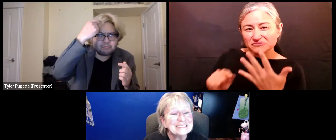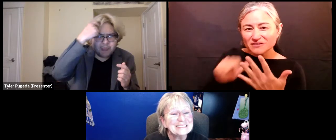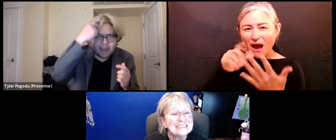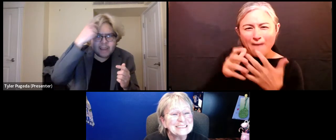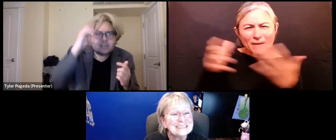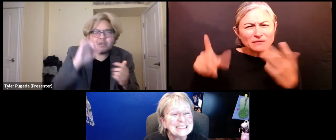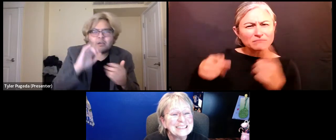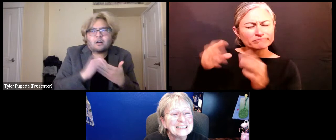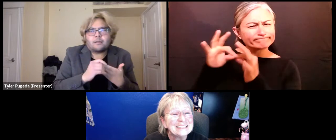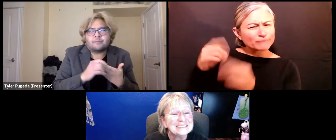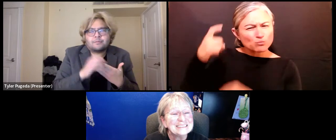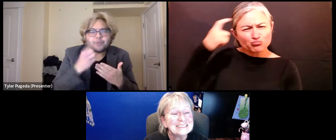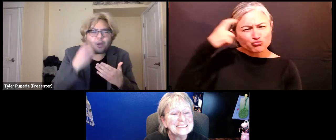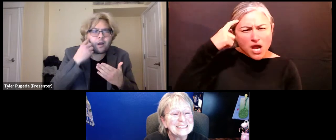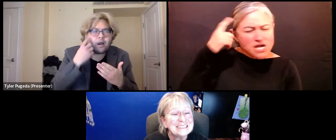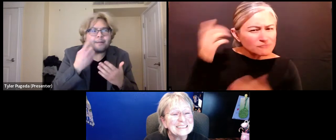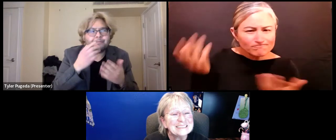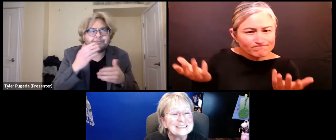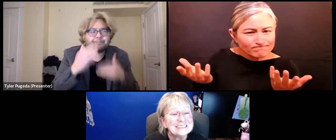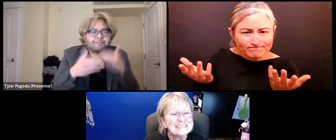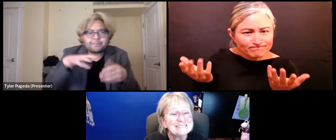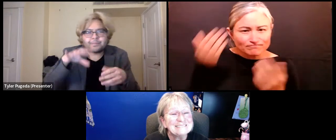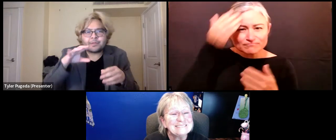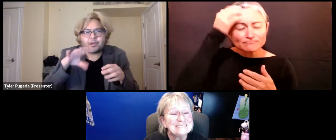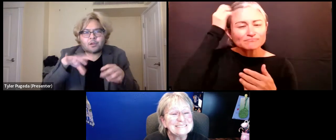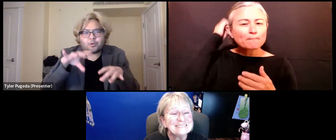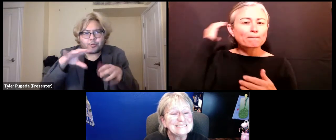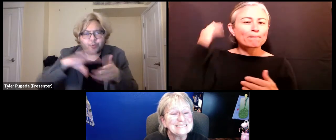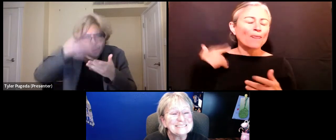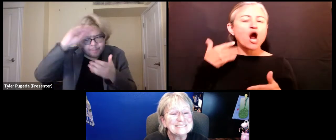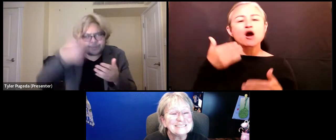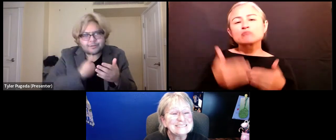a lot of information that, in the brain